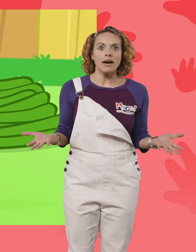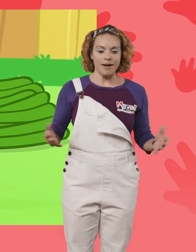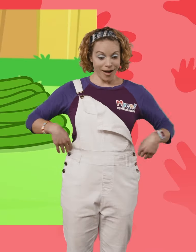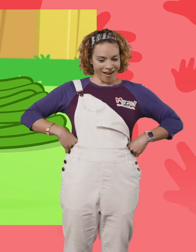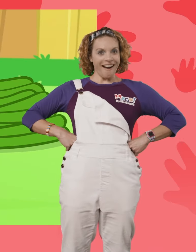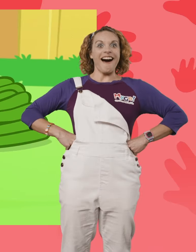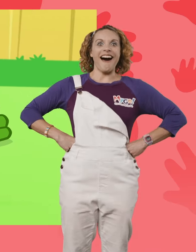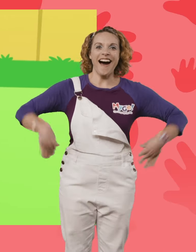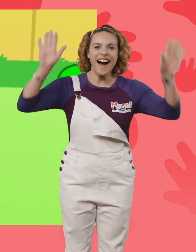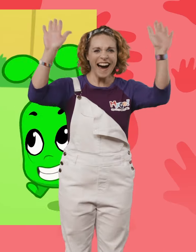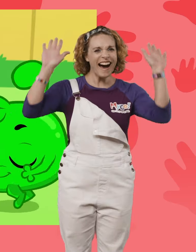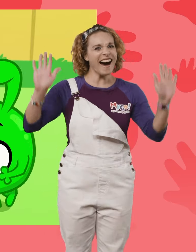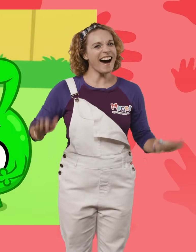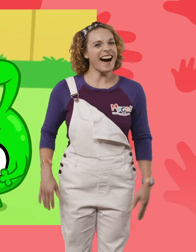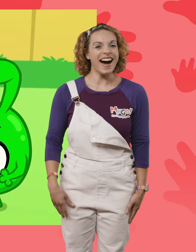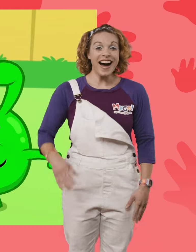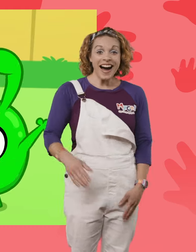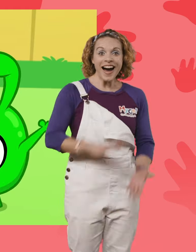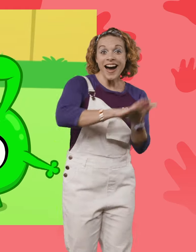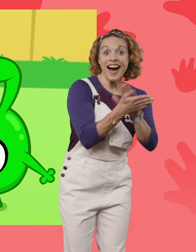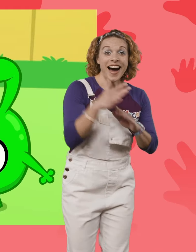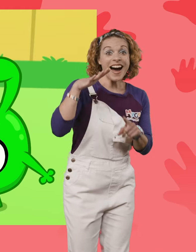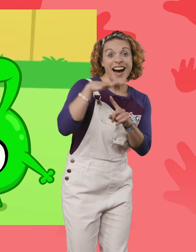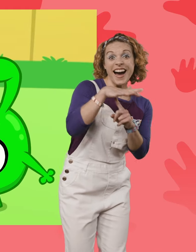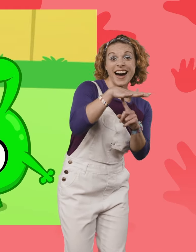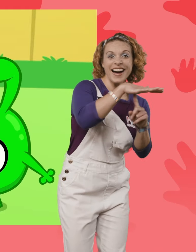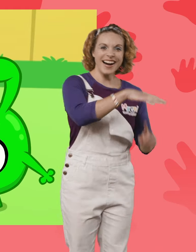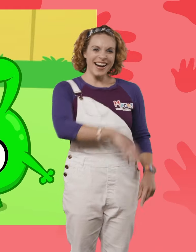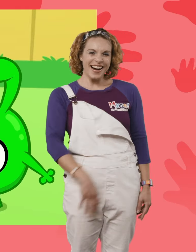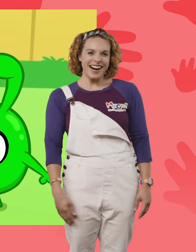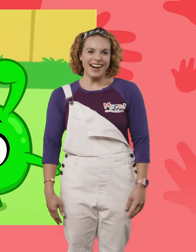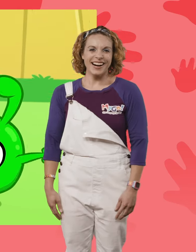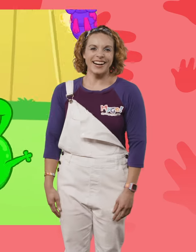What? Ah, great! Morph, helicopter!